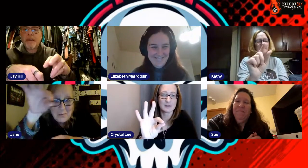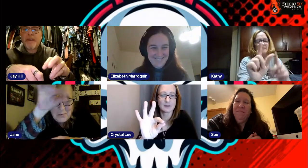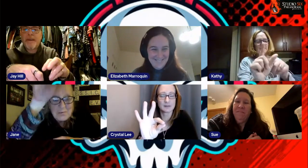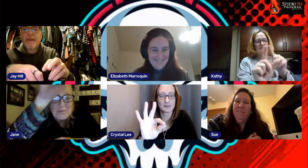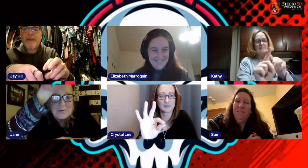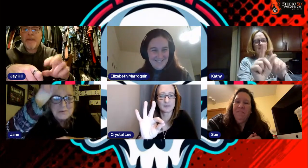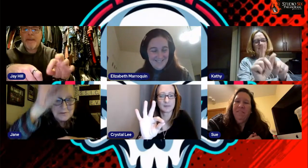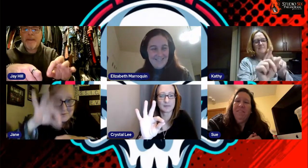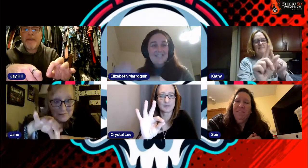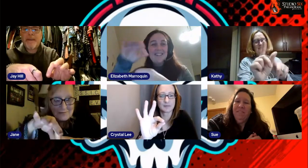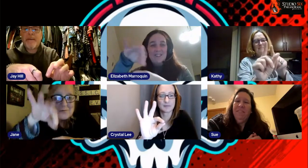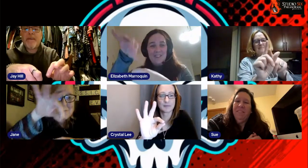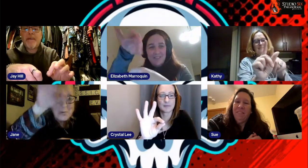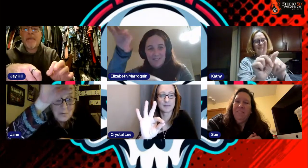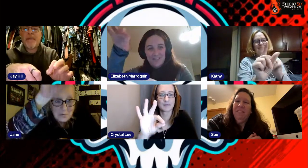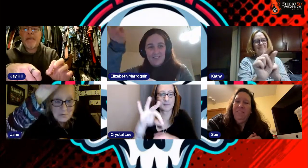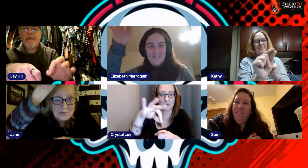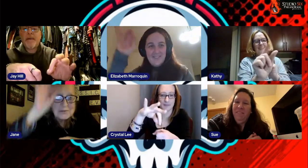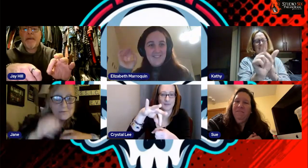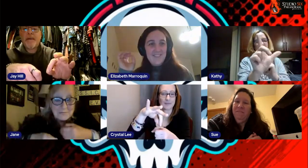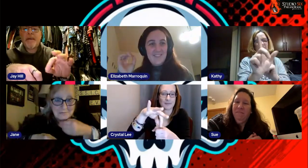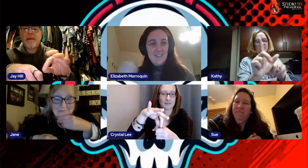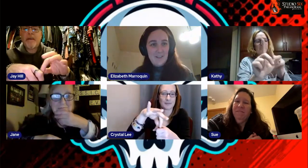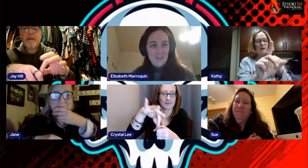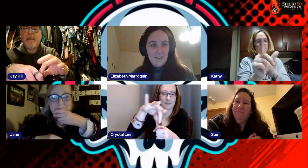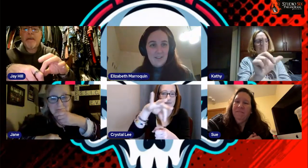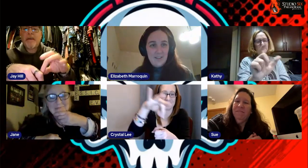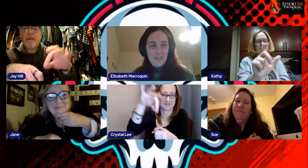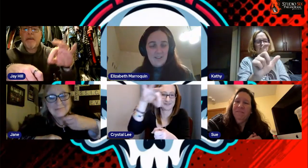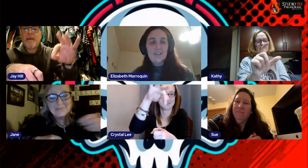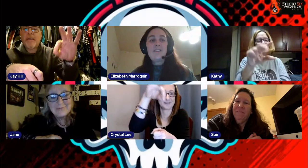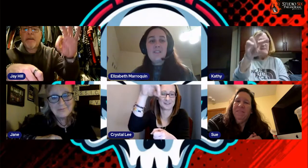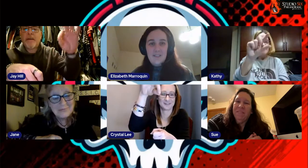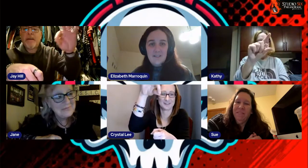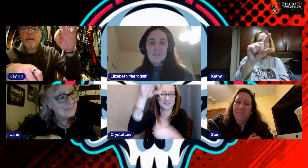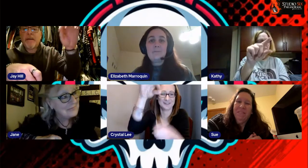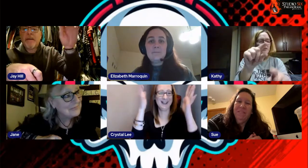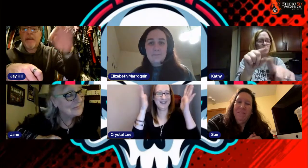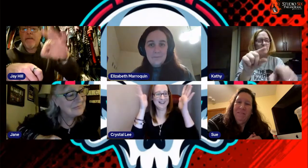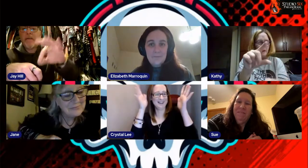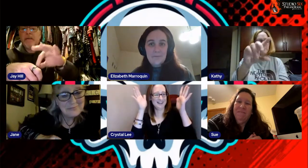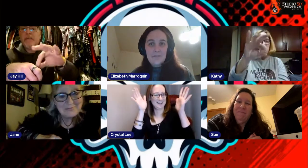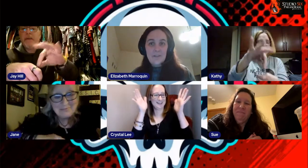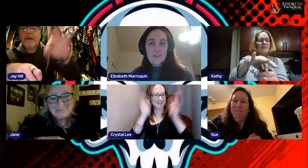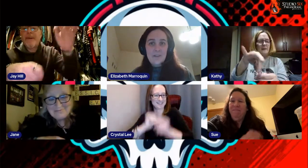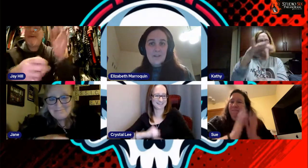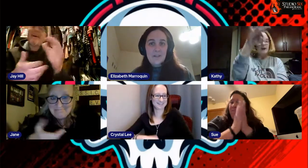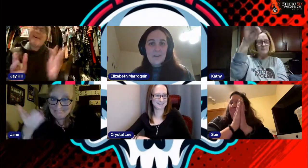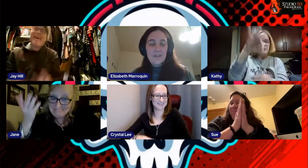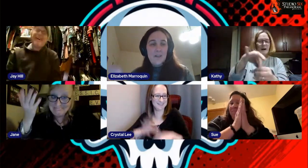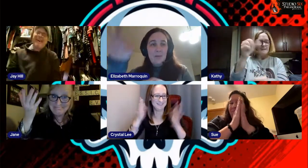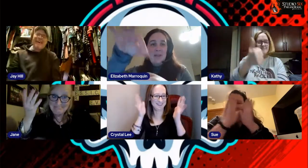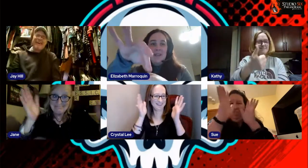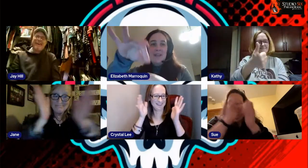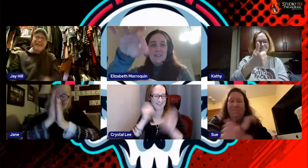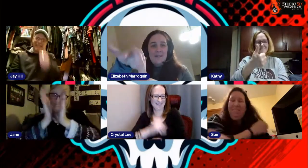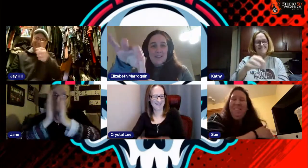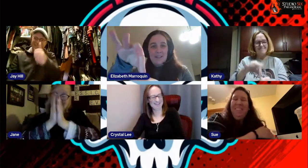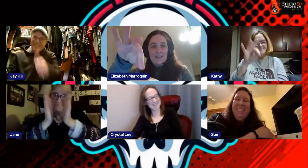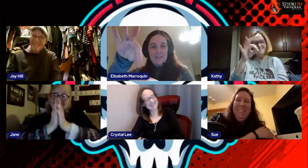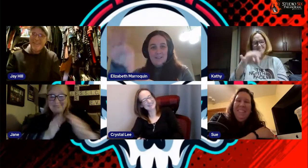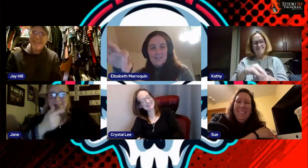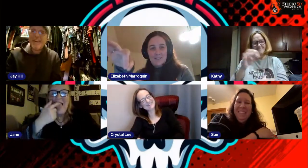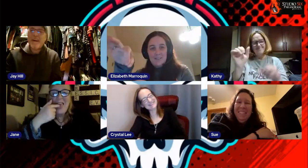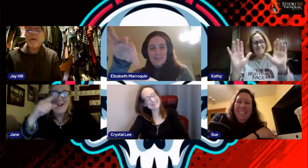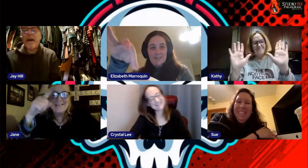Okay. It's the thumb and the Thumb and index